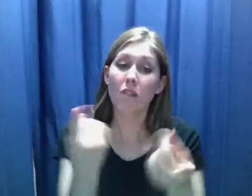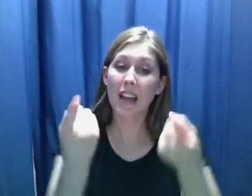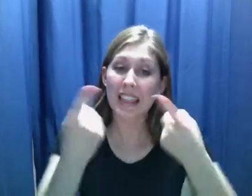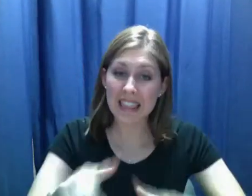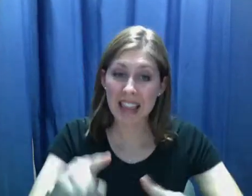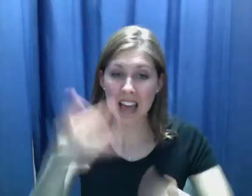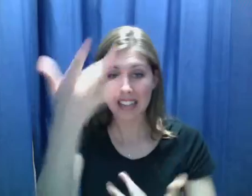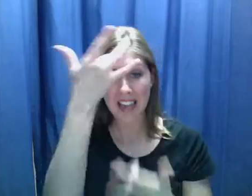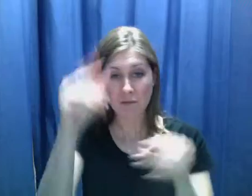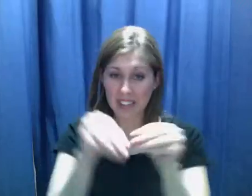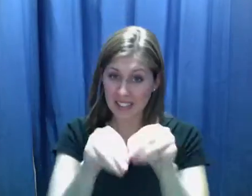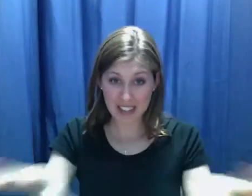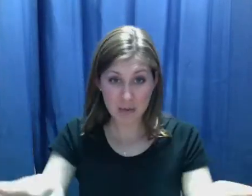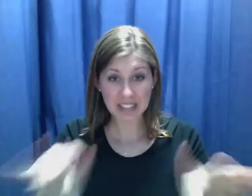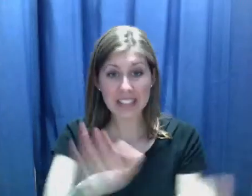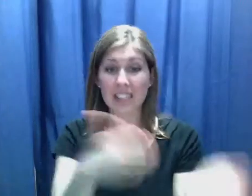on board.